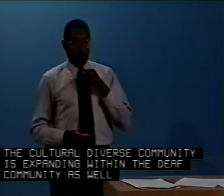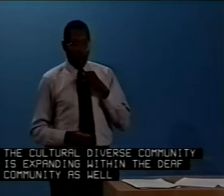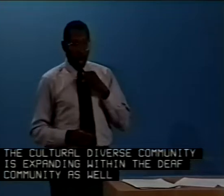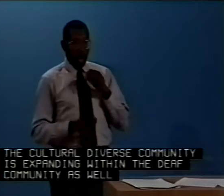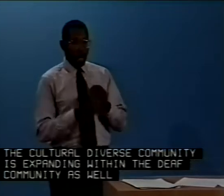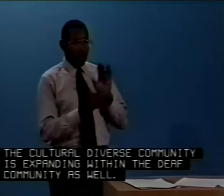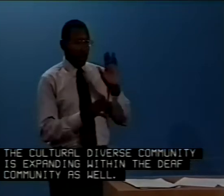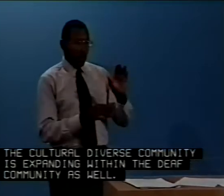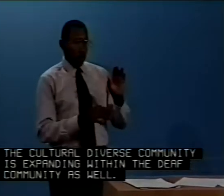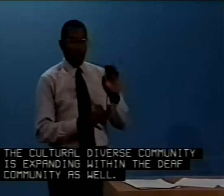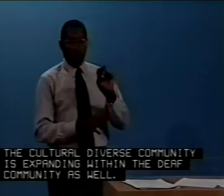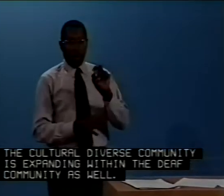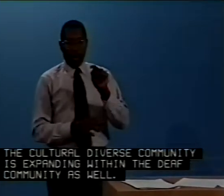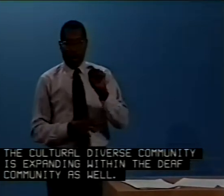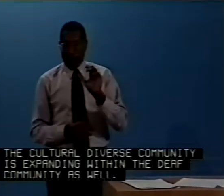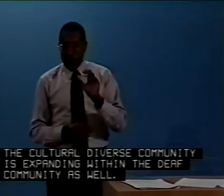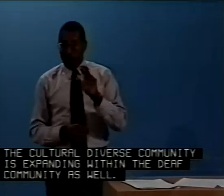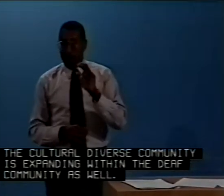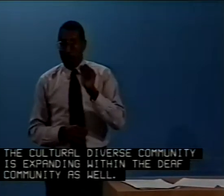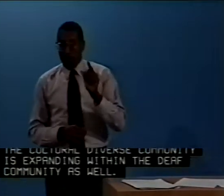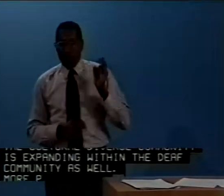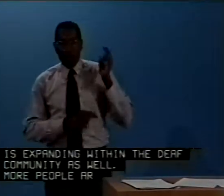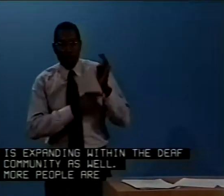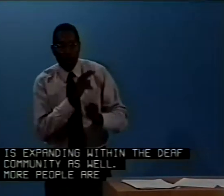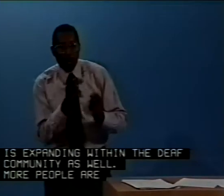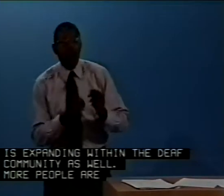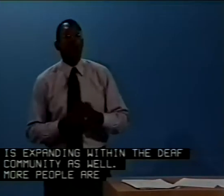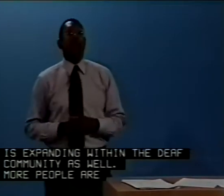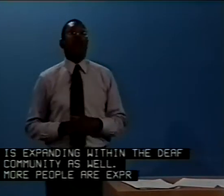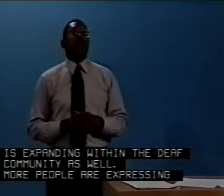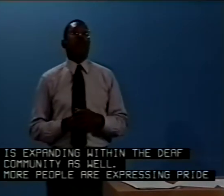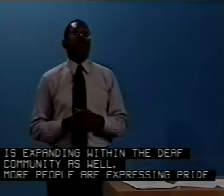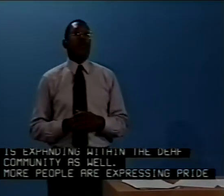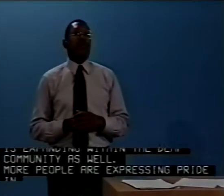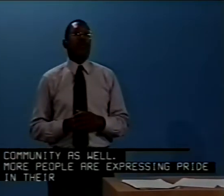More people are expressing pride in their ethnic and racial heritage.